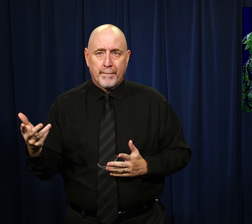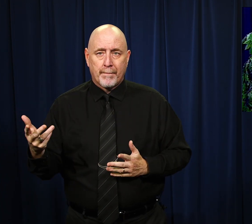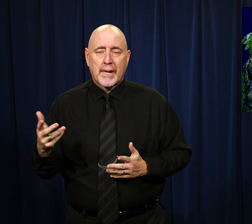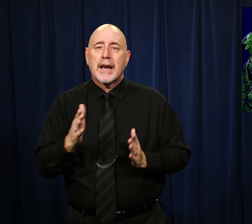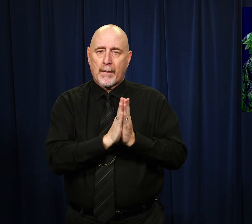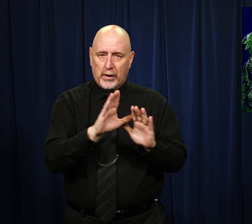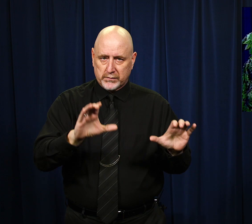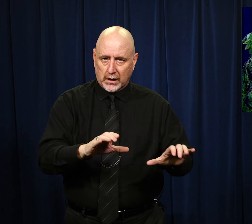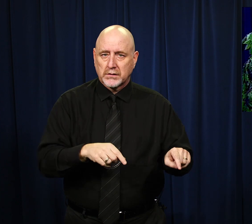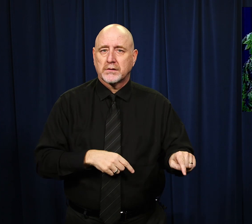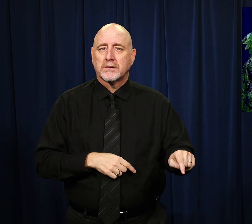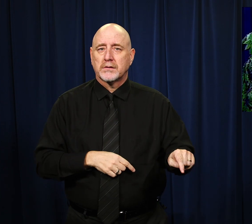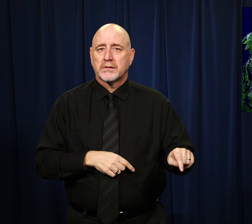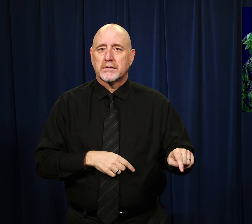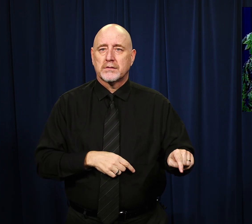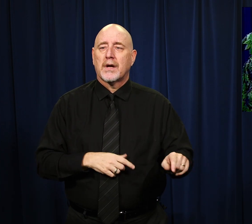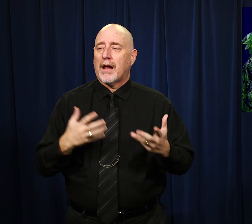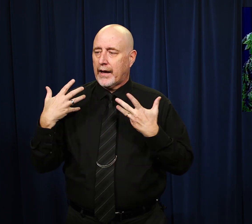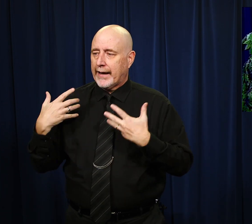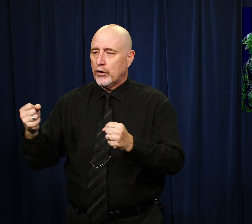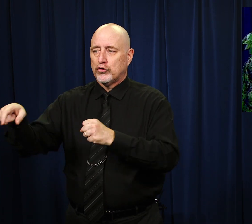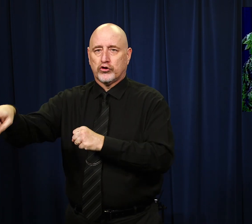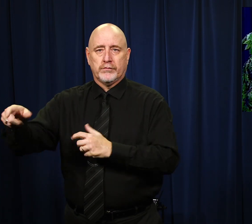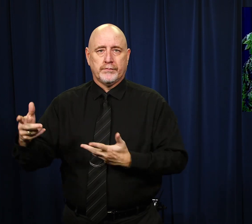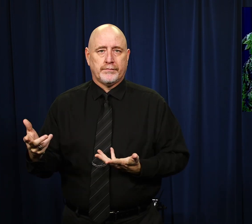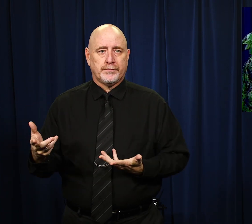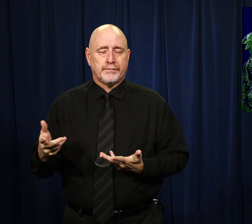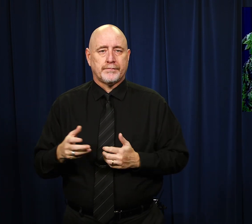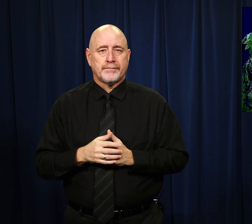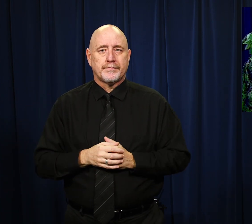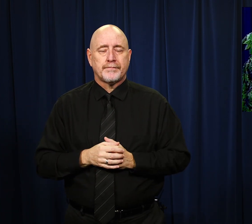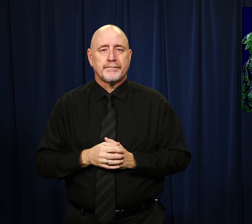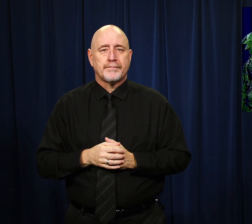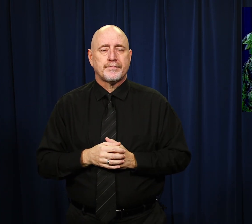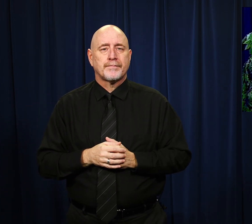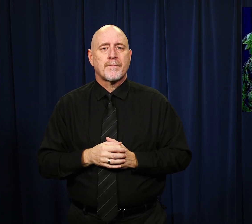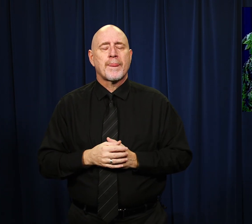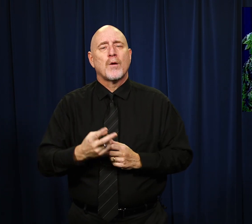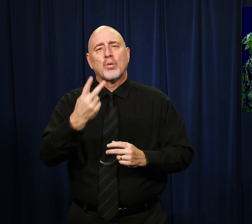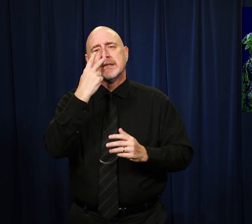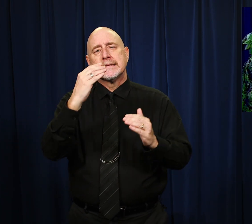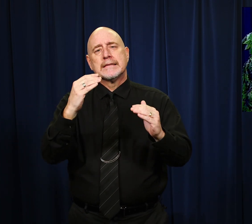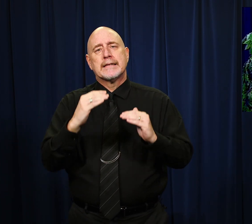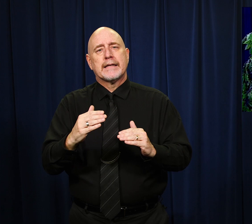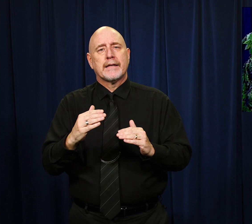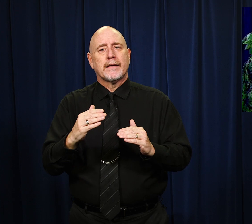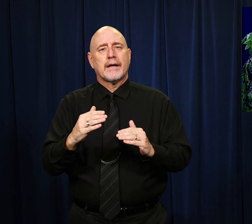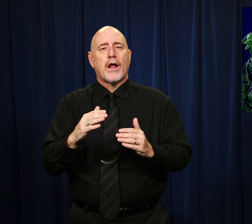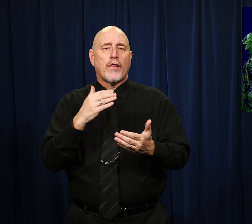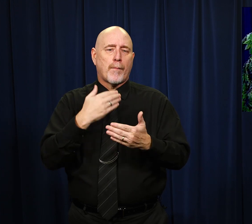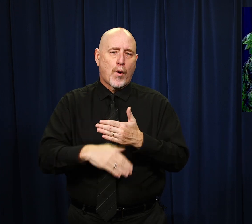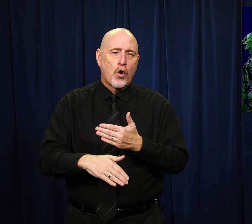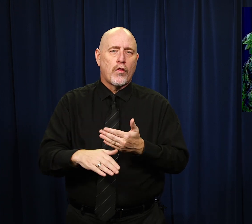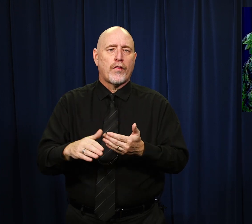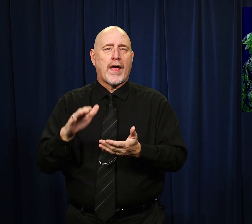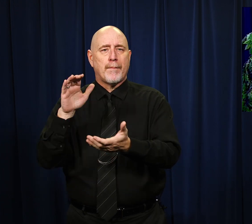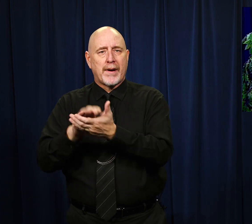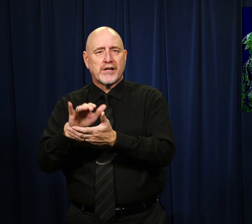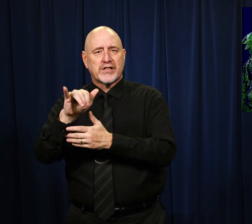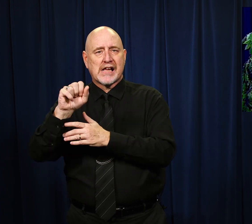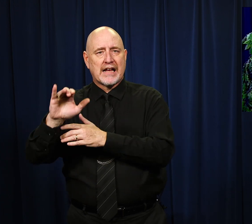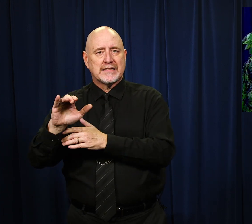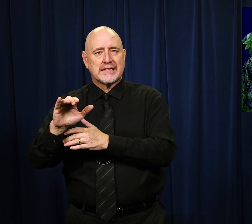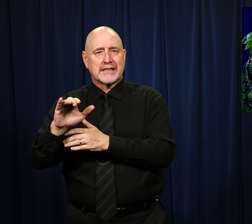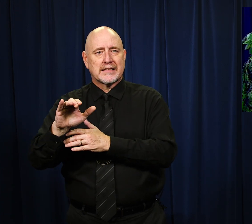And he does. And they are healed. We see now the birth and marriage of Isaac, the son